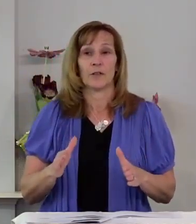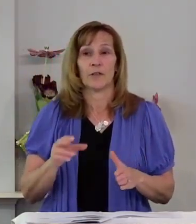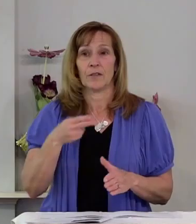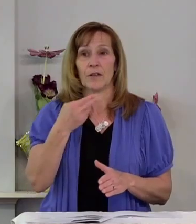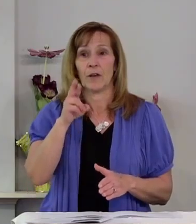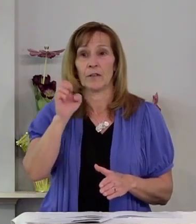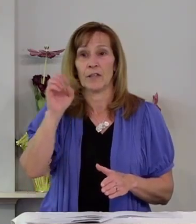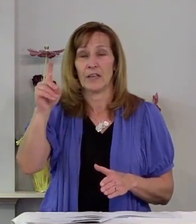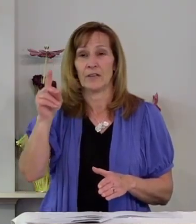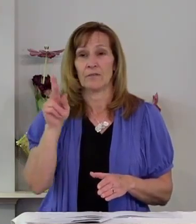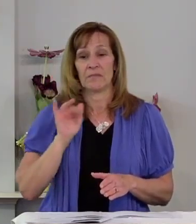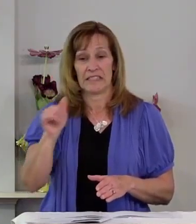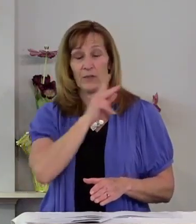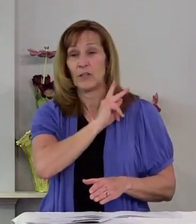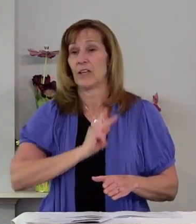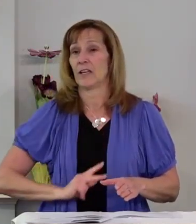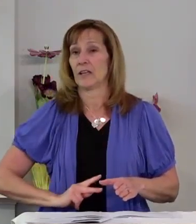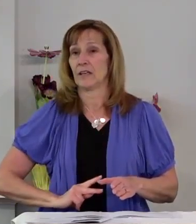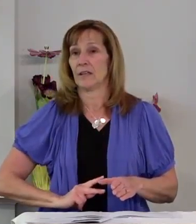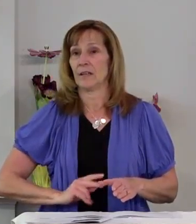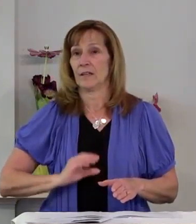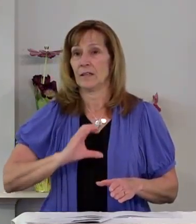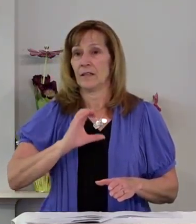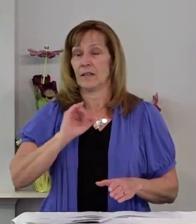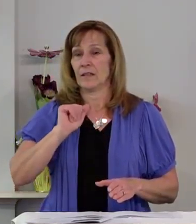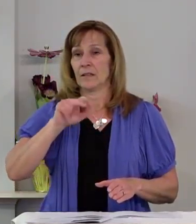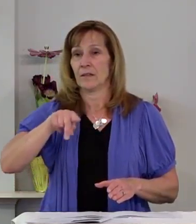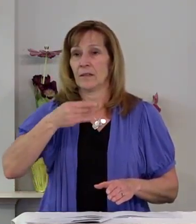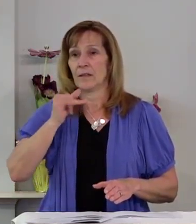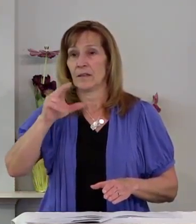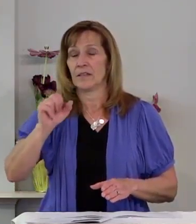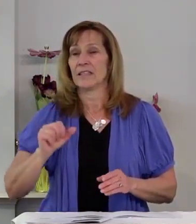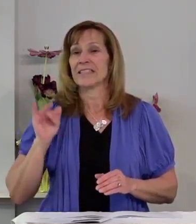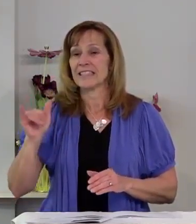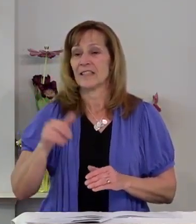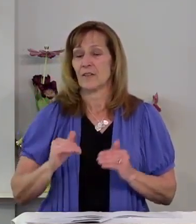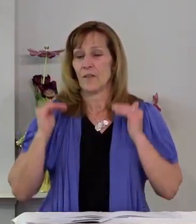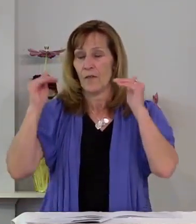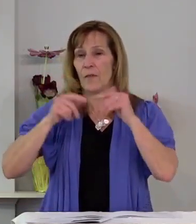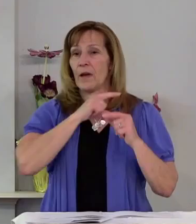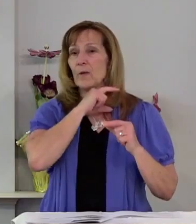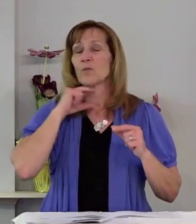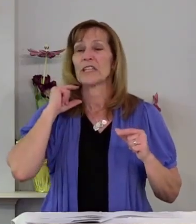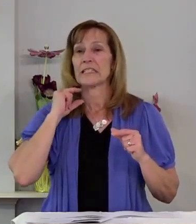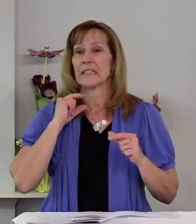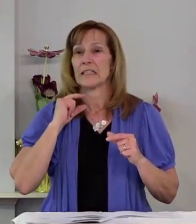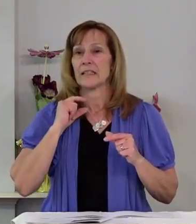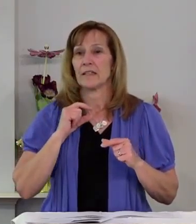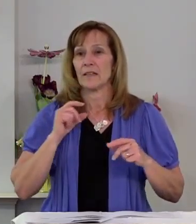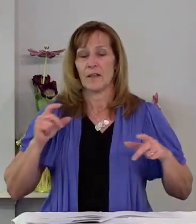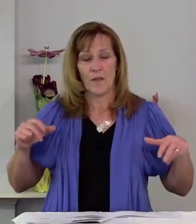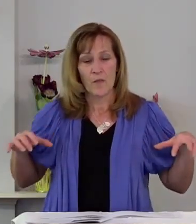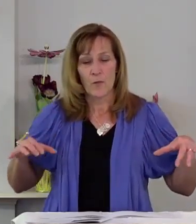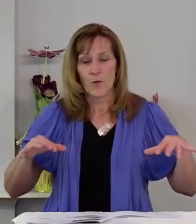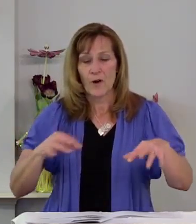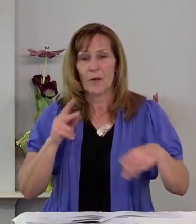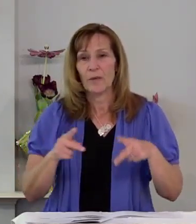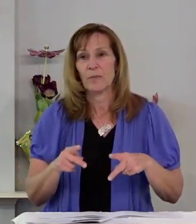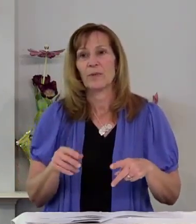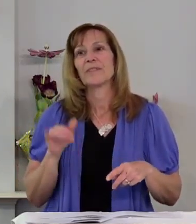Herod still the king. Caiaphas still the high priest. The crowd still